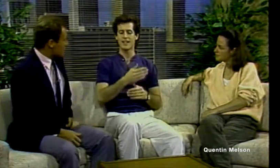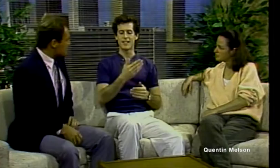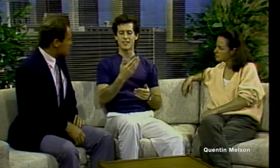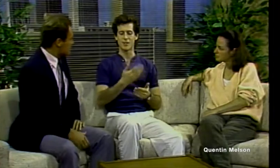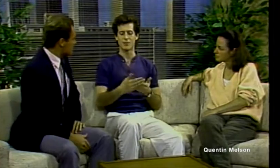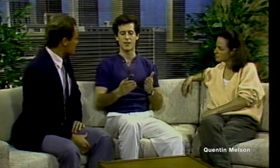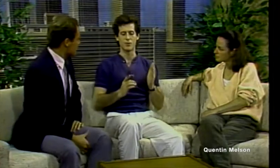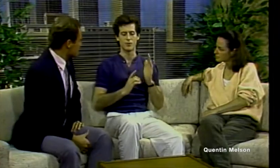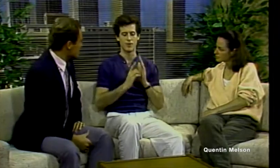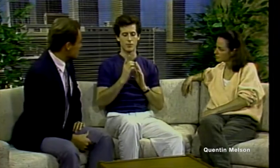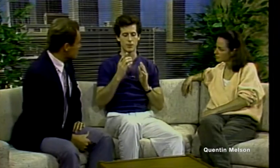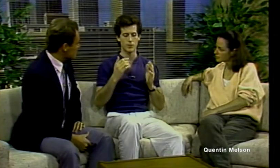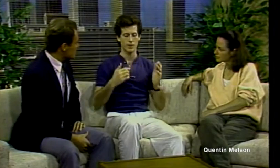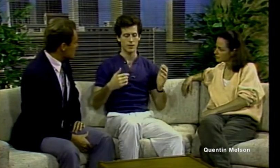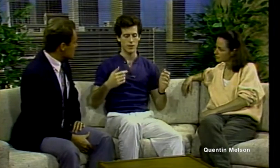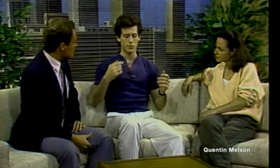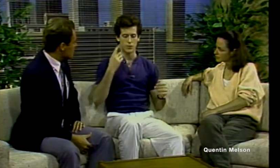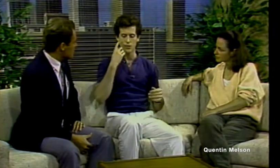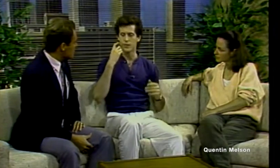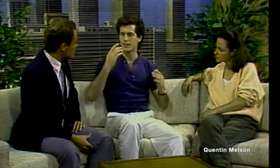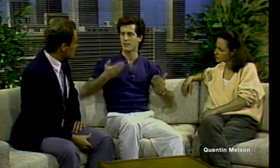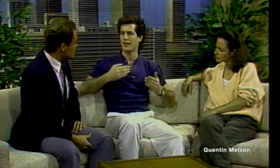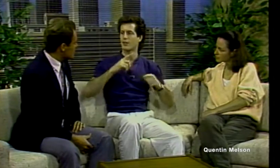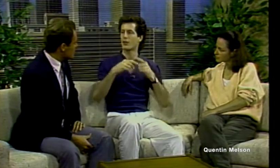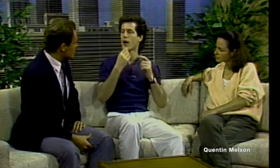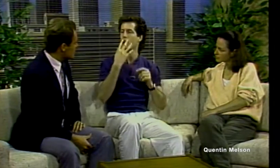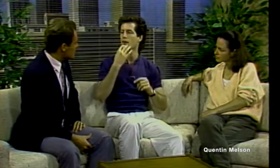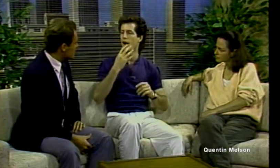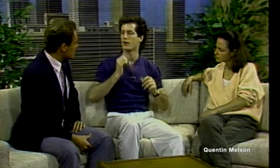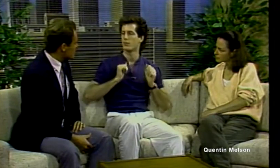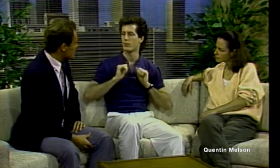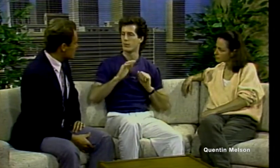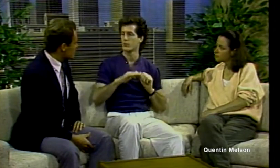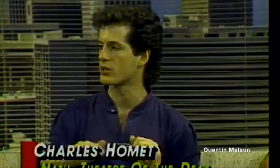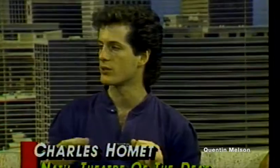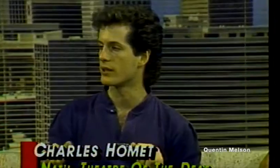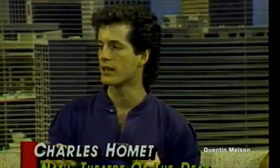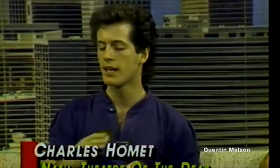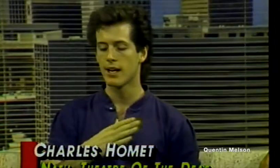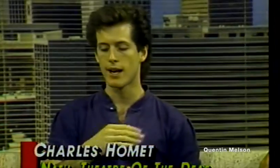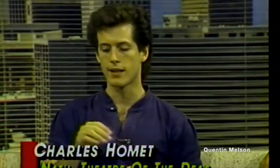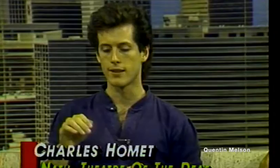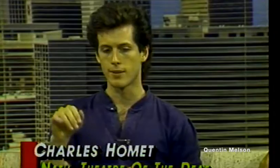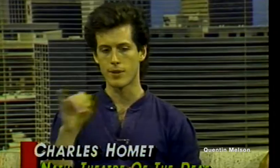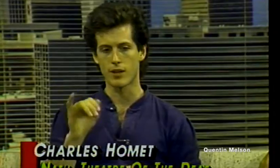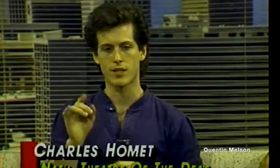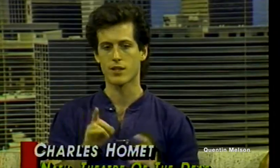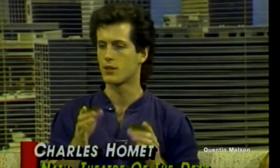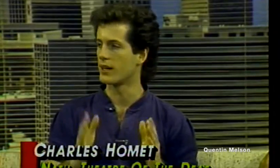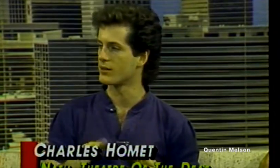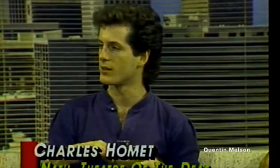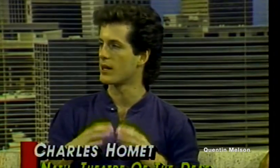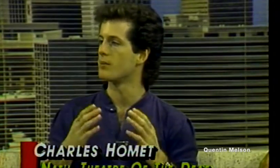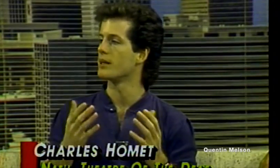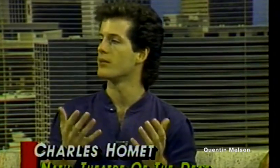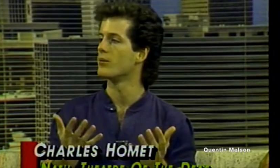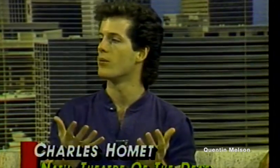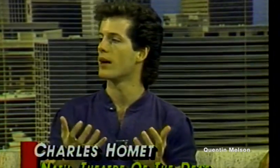is something that we're developing. We were just recently invited to go to Hong Kong to perform for children. And the artistic director of the company wanted